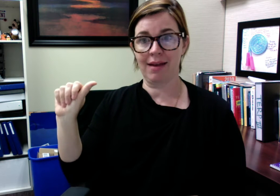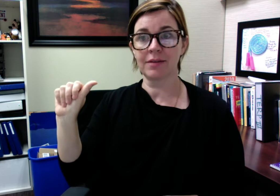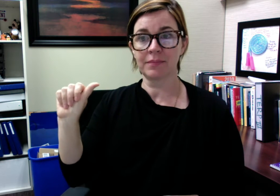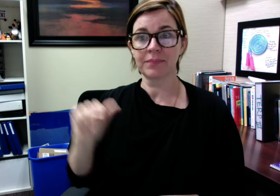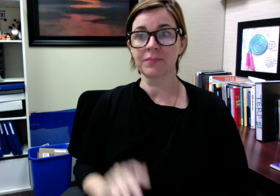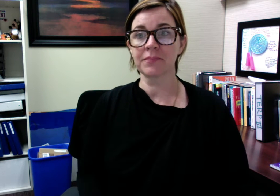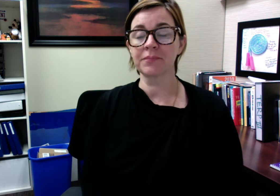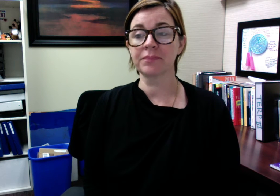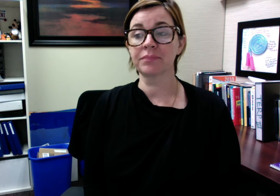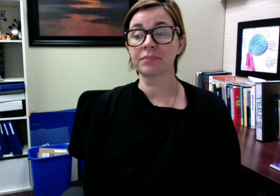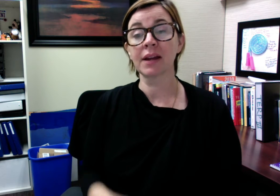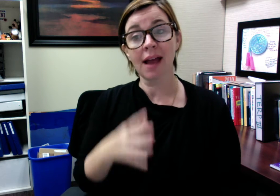and